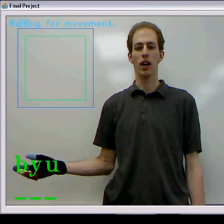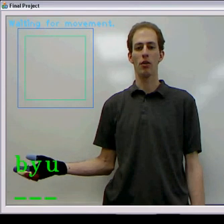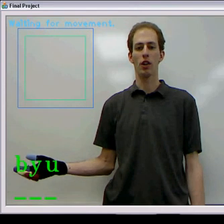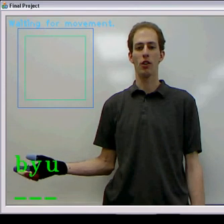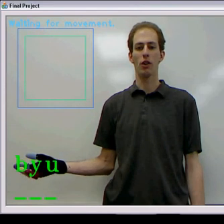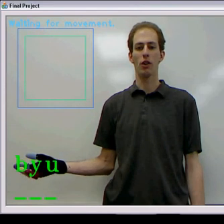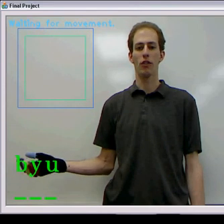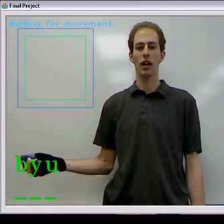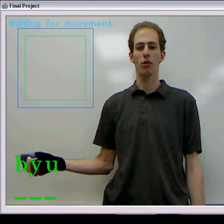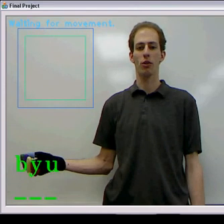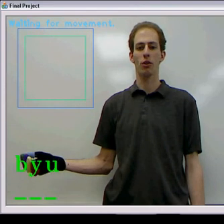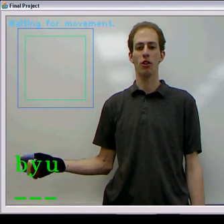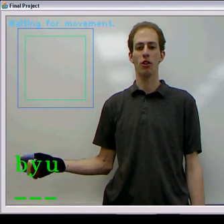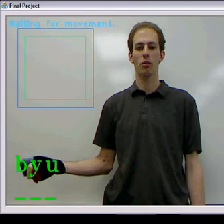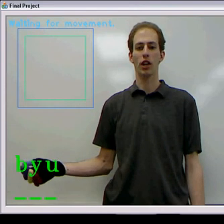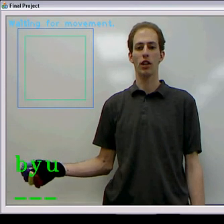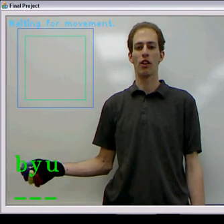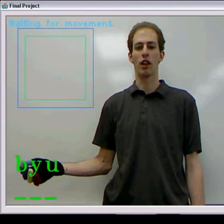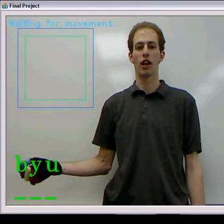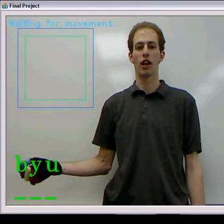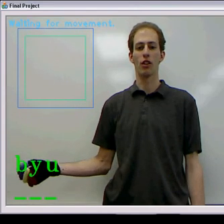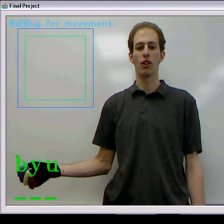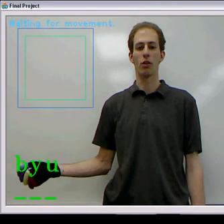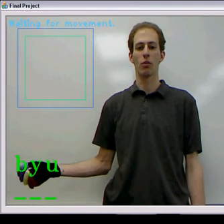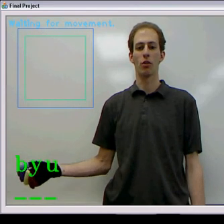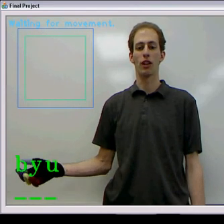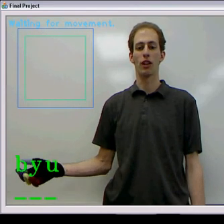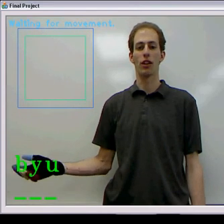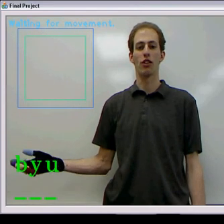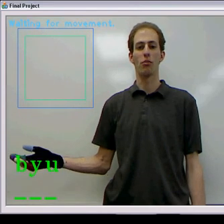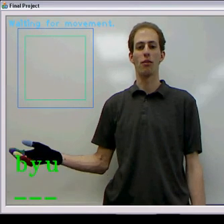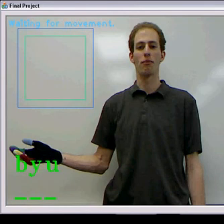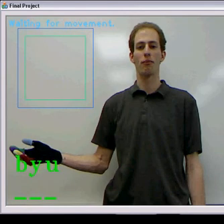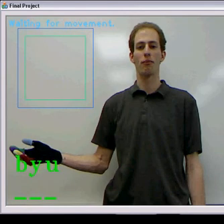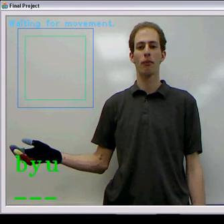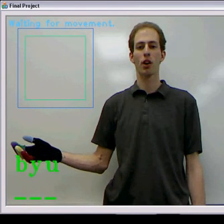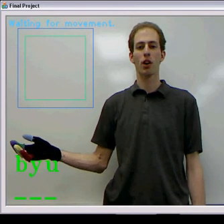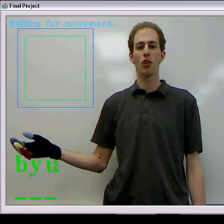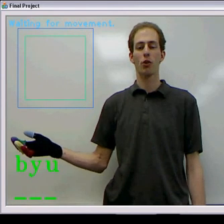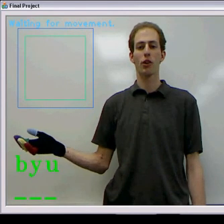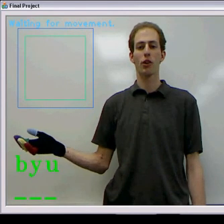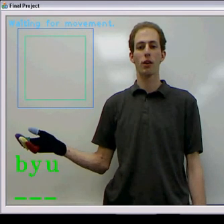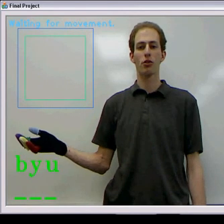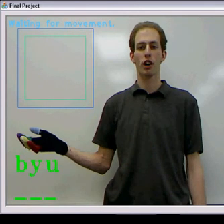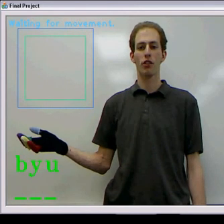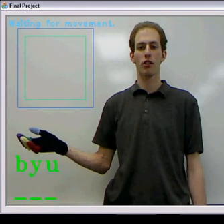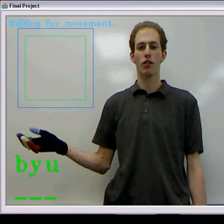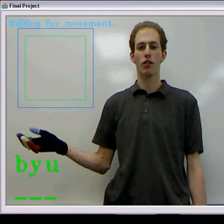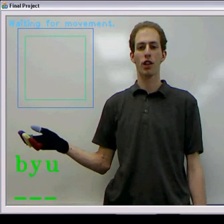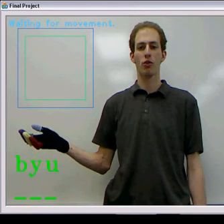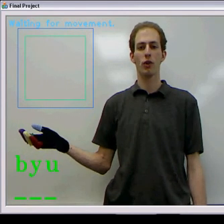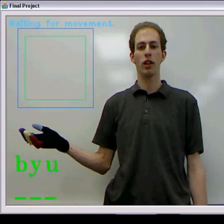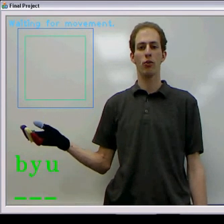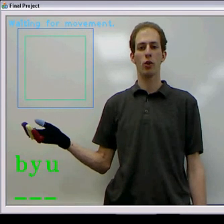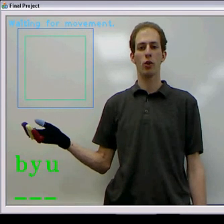So here we have the password being displayed and then the characters that will be recognized at the bottom. So when the program starts, it waits for